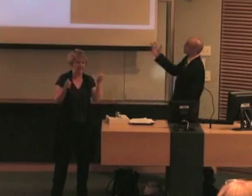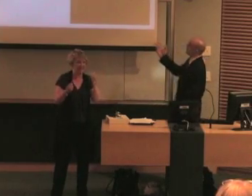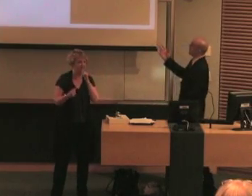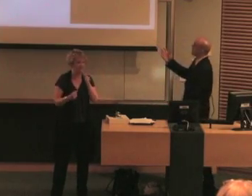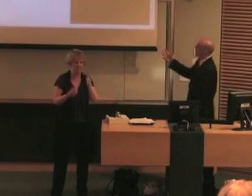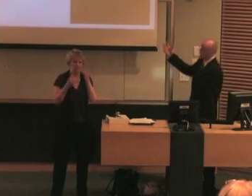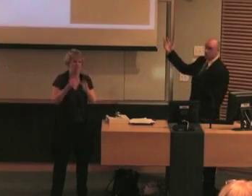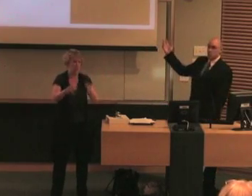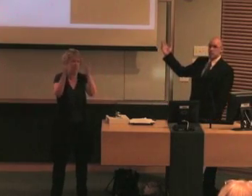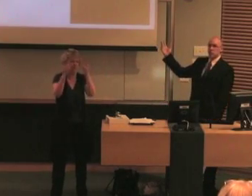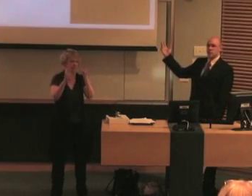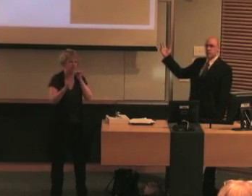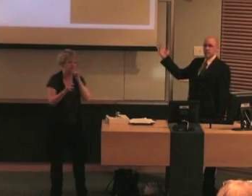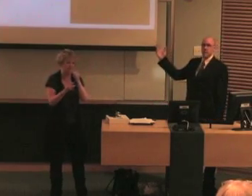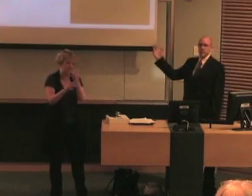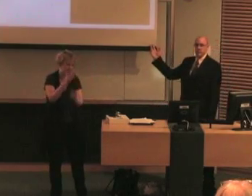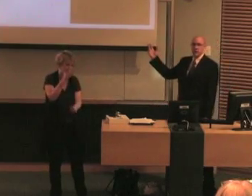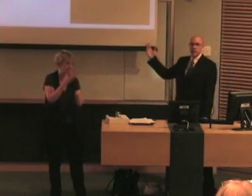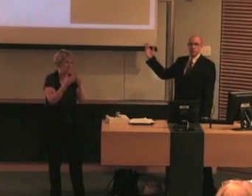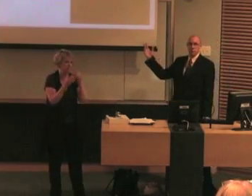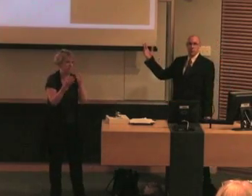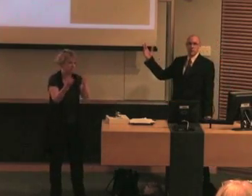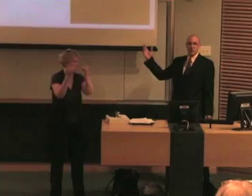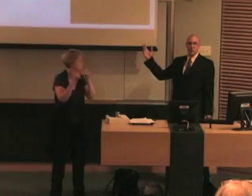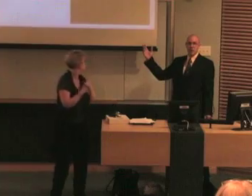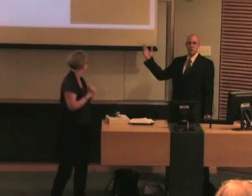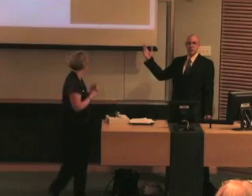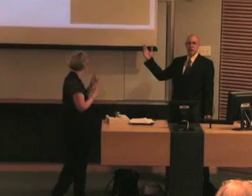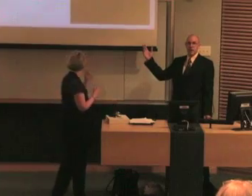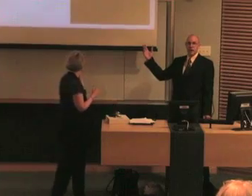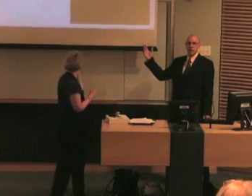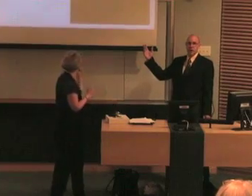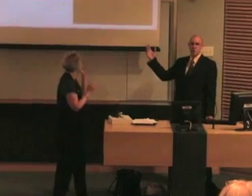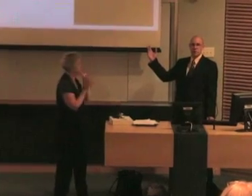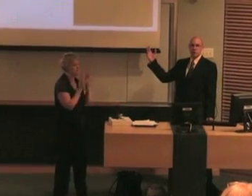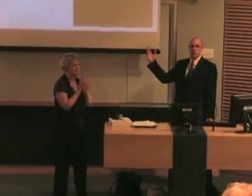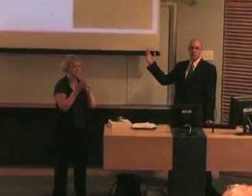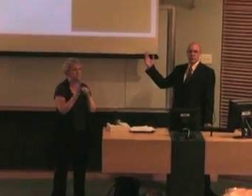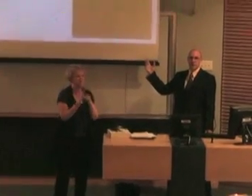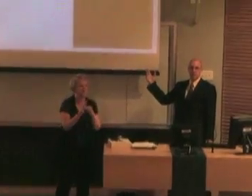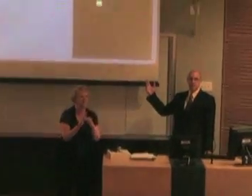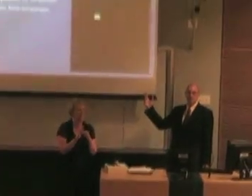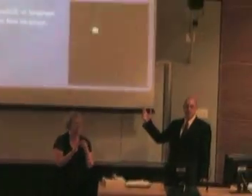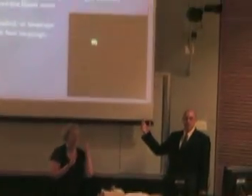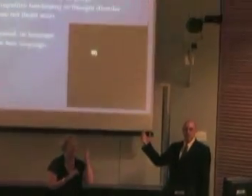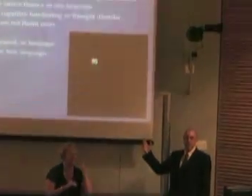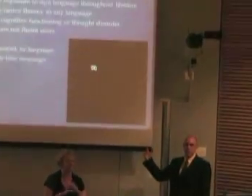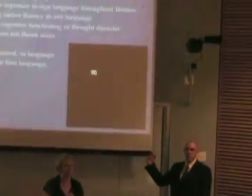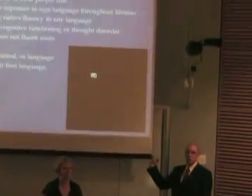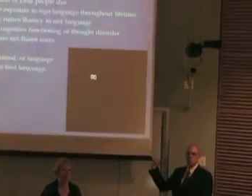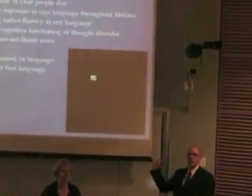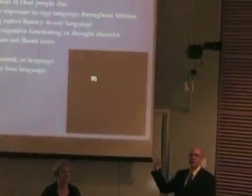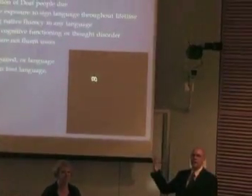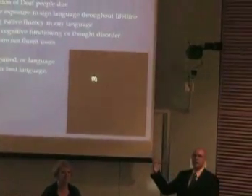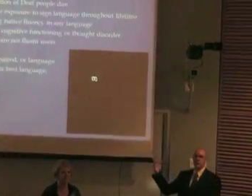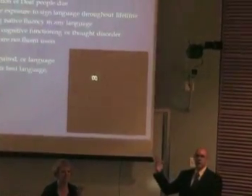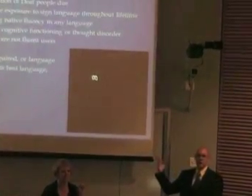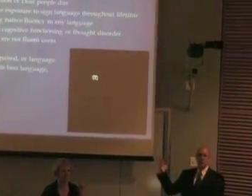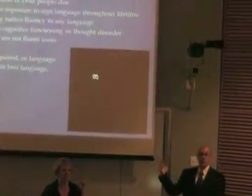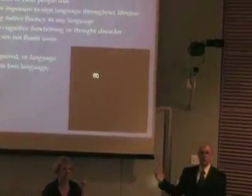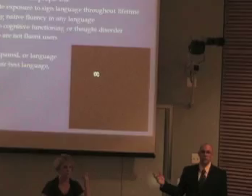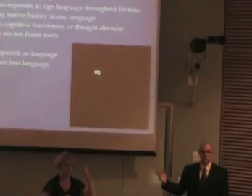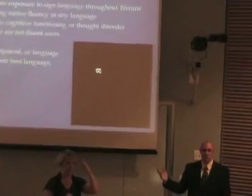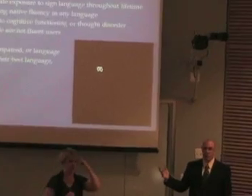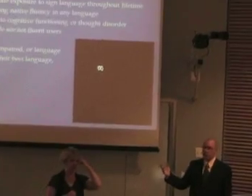have a picture here. You're probably wondering, what does that mean? Well, I try to put it up here as someone who may think that